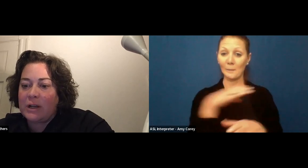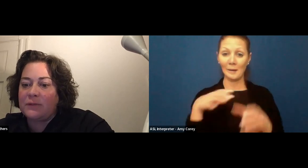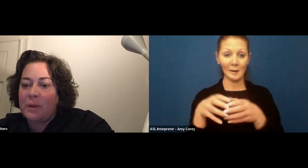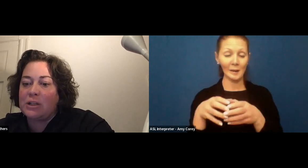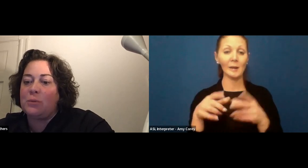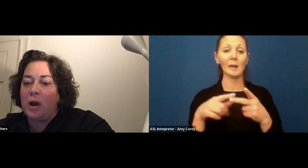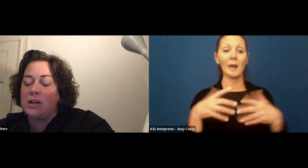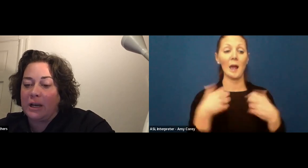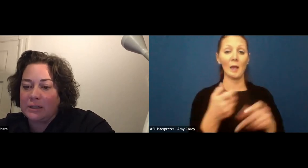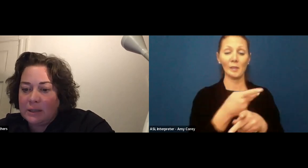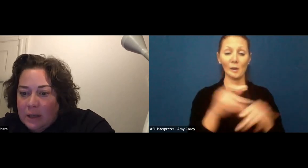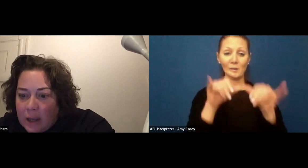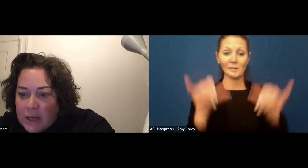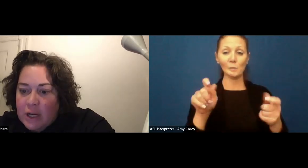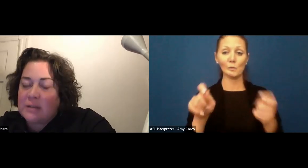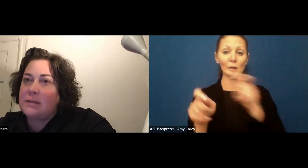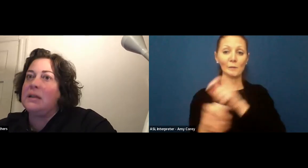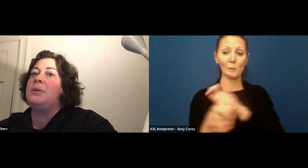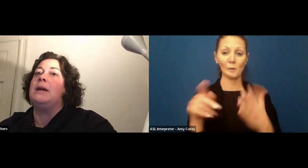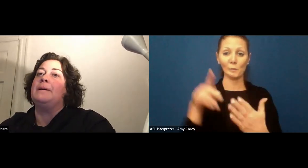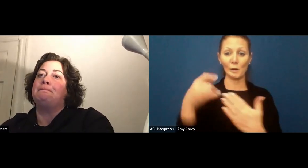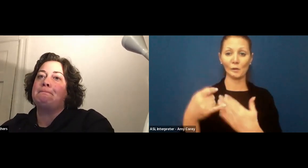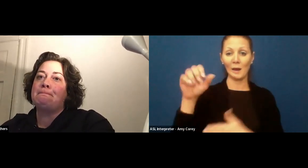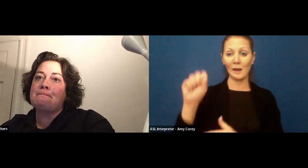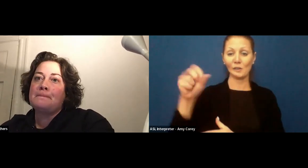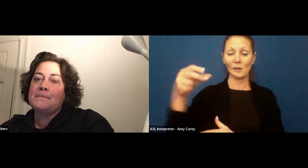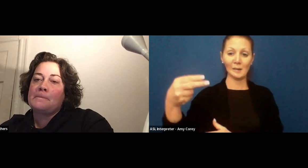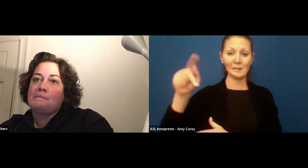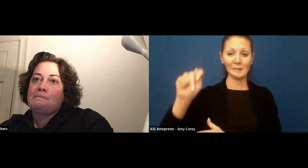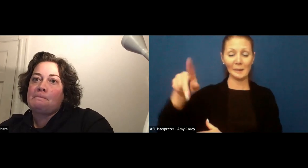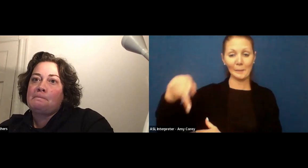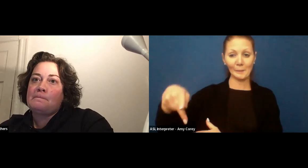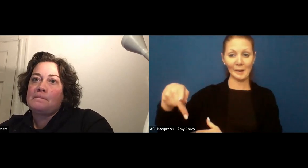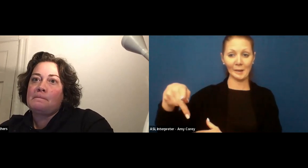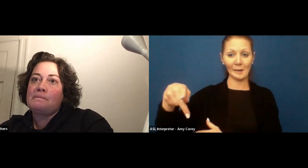Systems Transformation Project, HSTP.